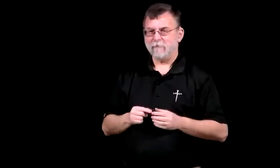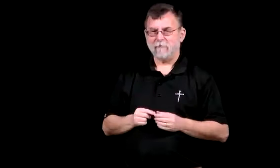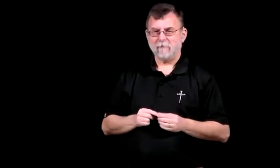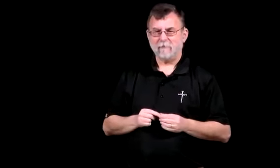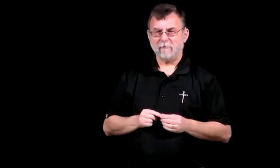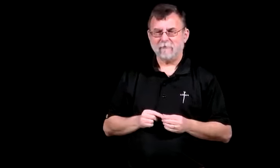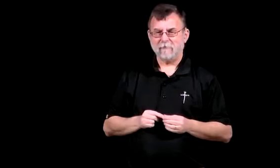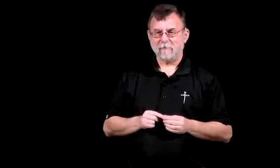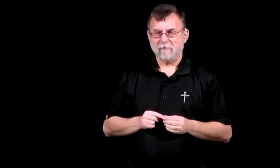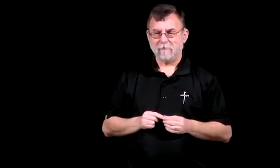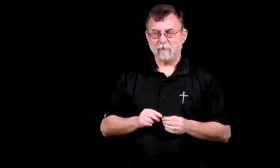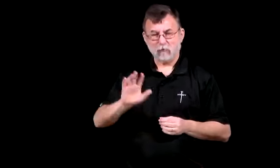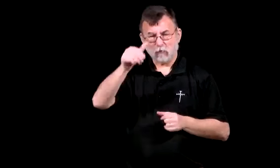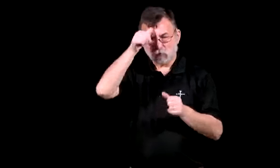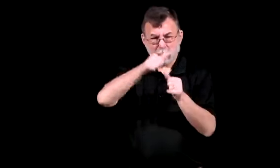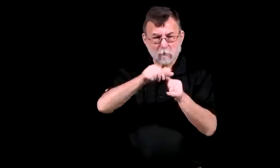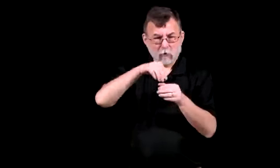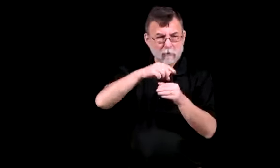Sometimes we become dissatisfied.